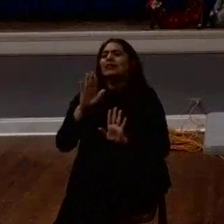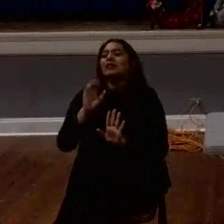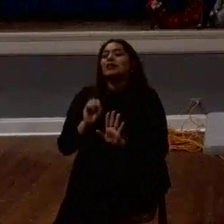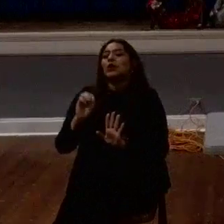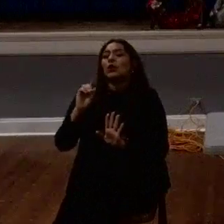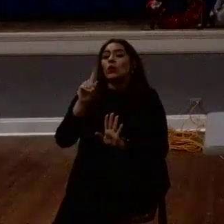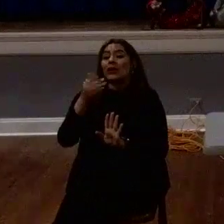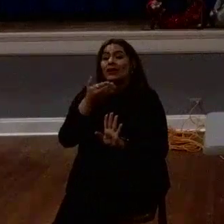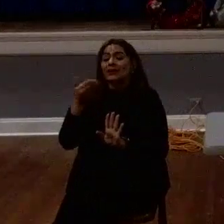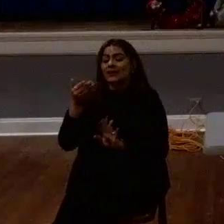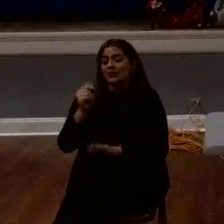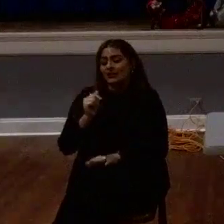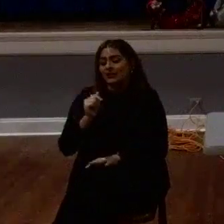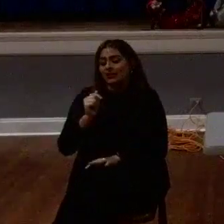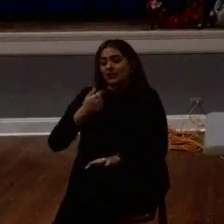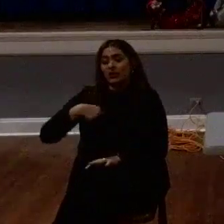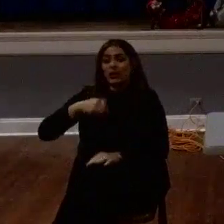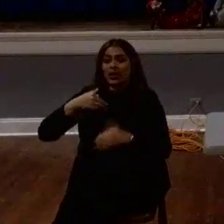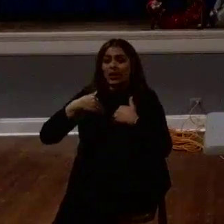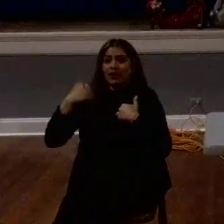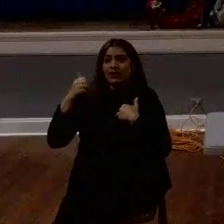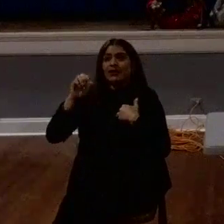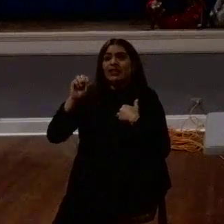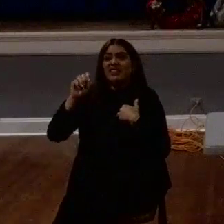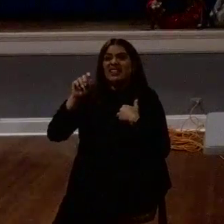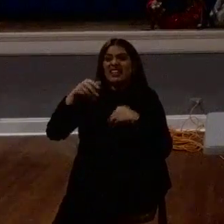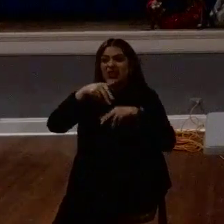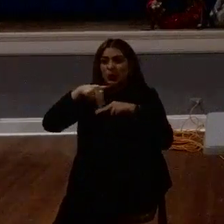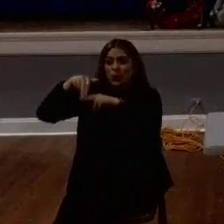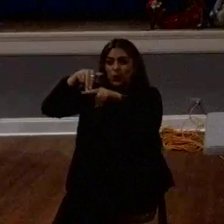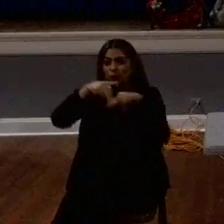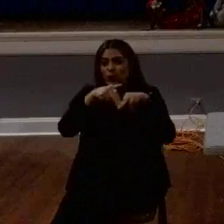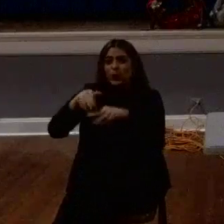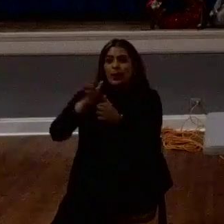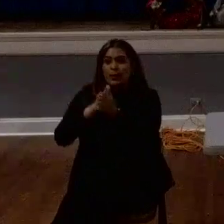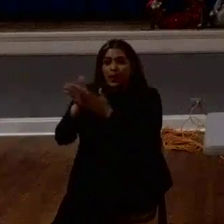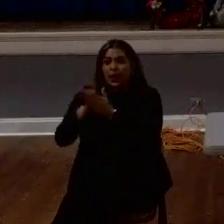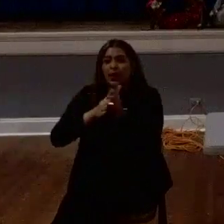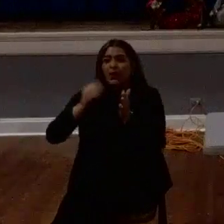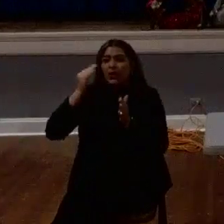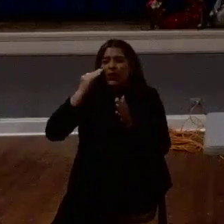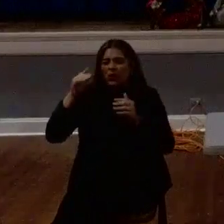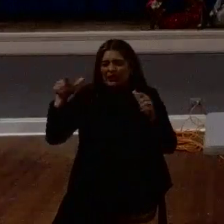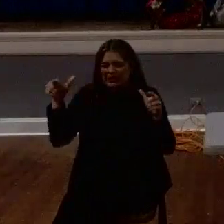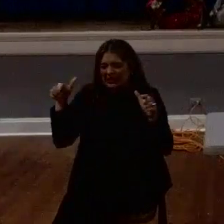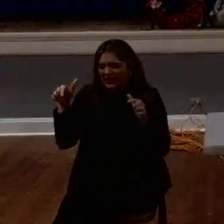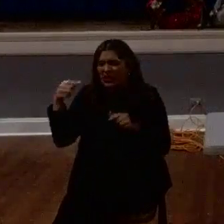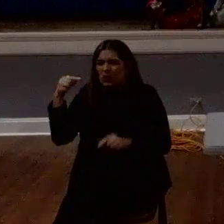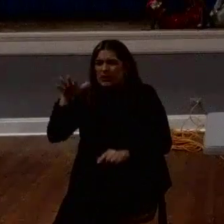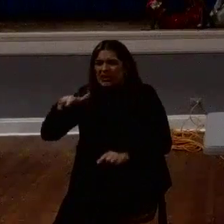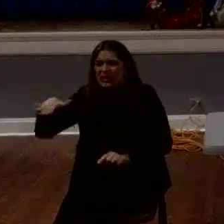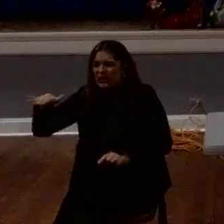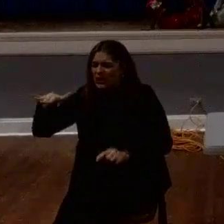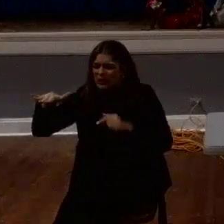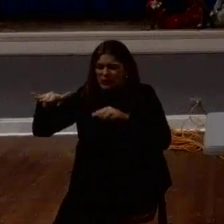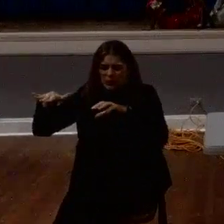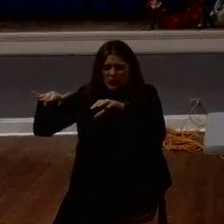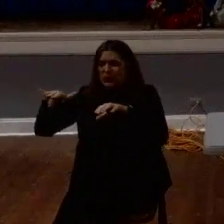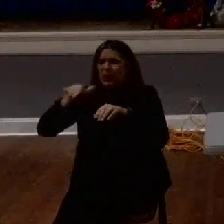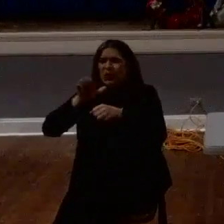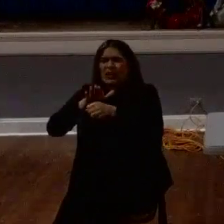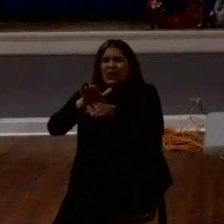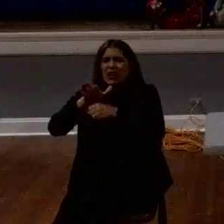the things that we had the skate park down, and we saw that it was kind of squeezing into the green area. It still wasn't quite